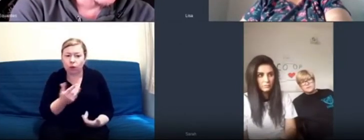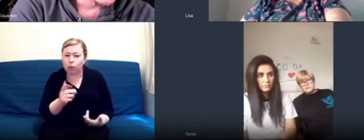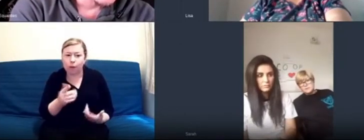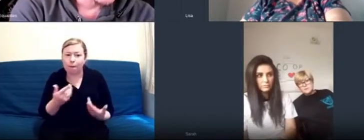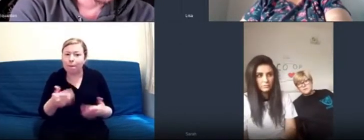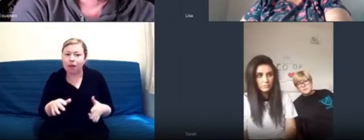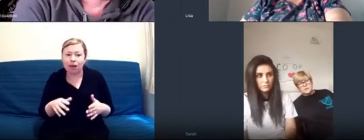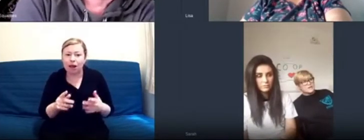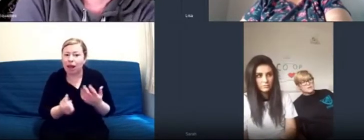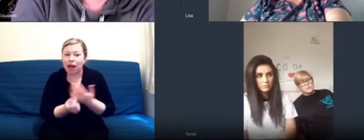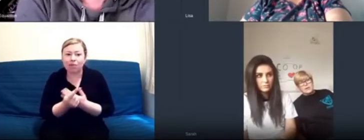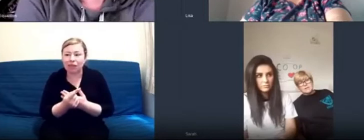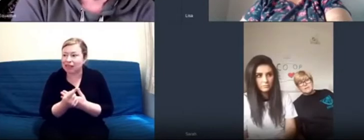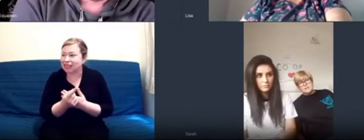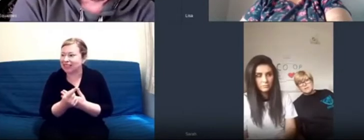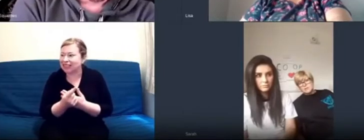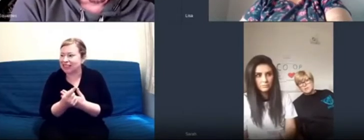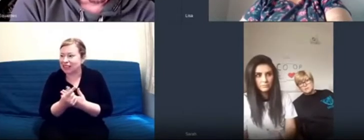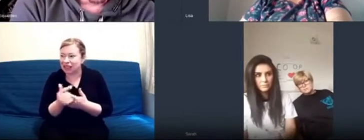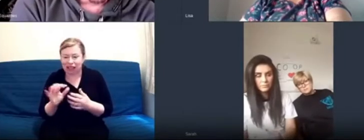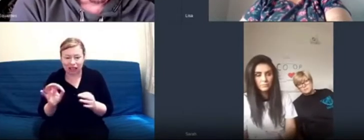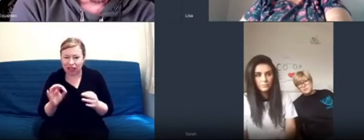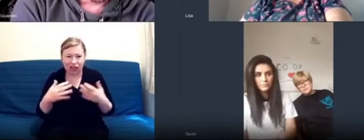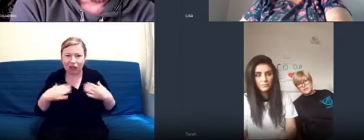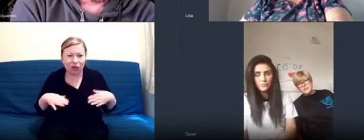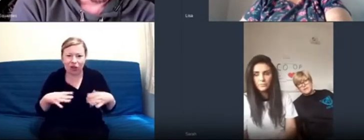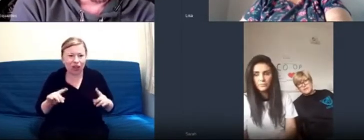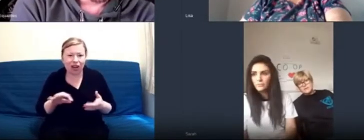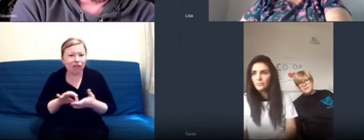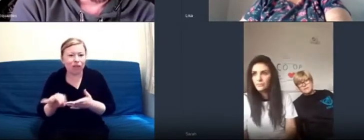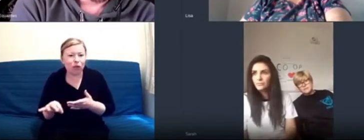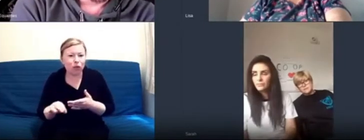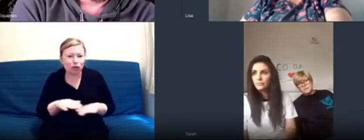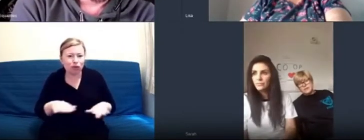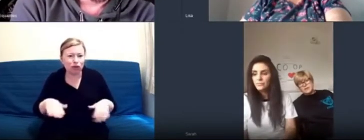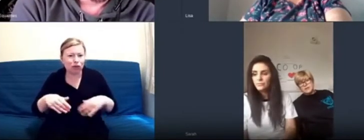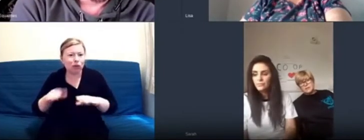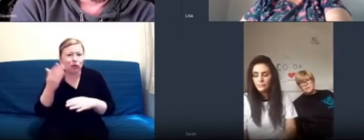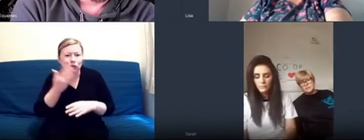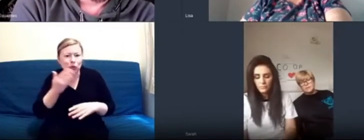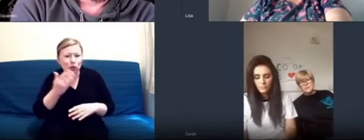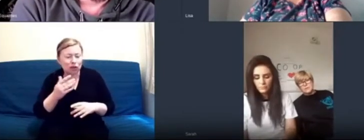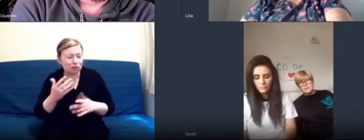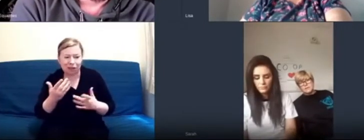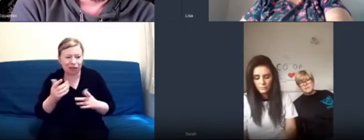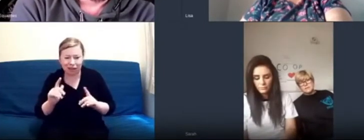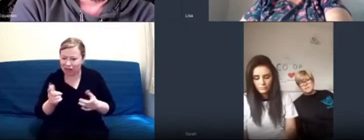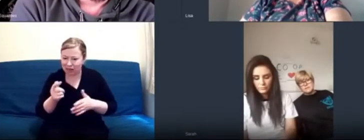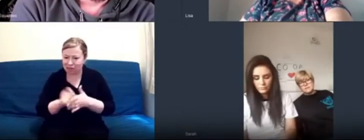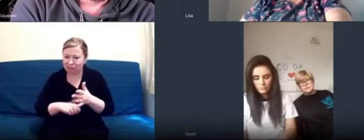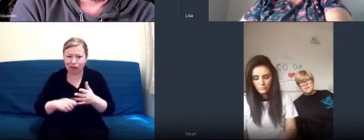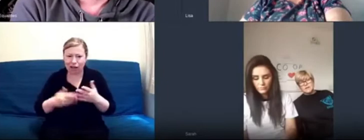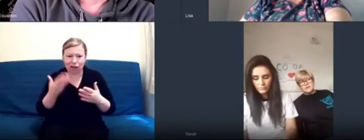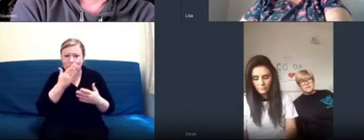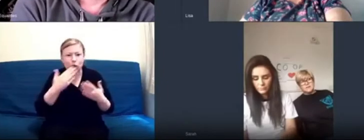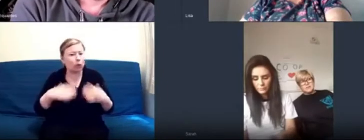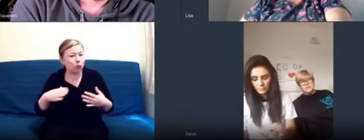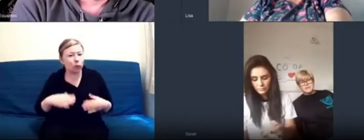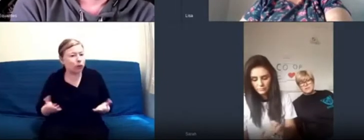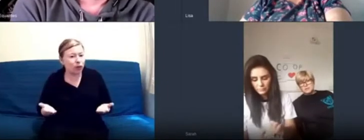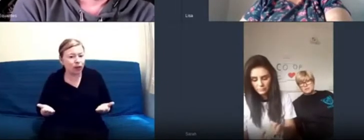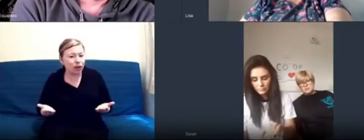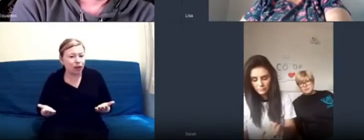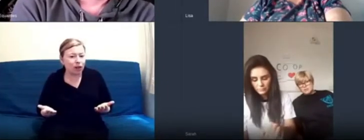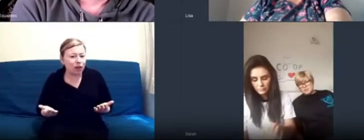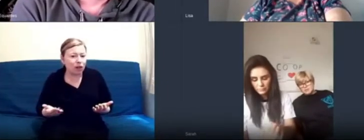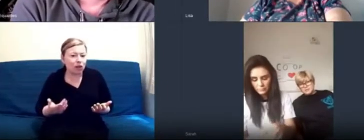can't afford clothes. Mm-hmm. Kids going back to school. There's no money there to buy, you know, what they need and stuff. And